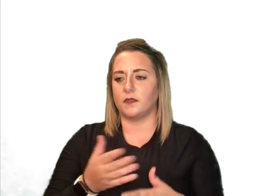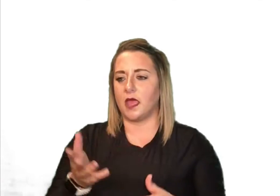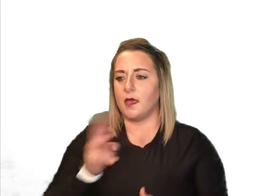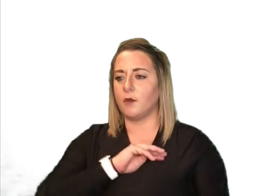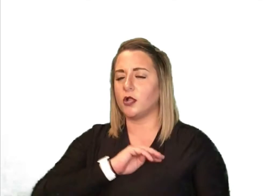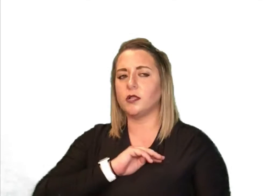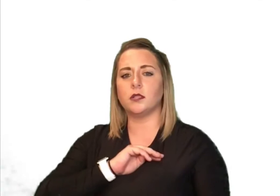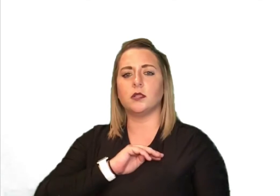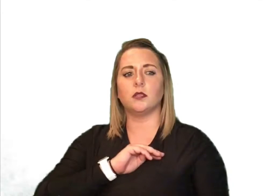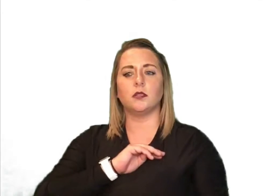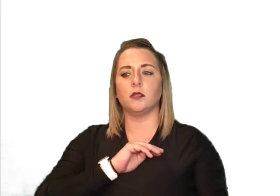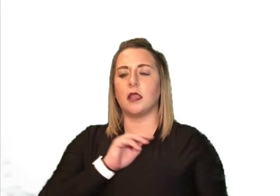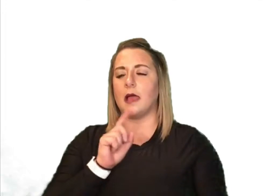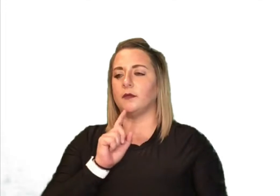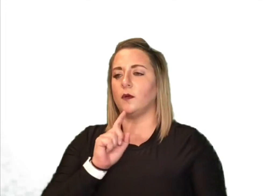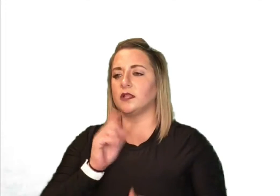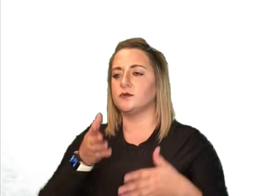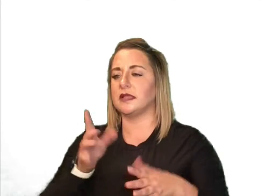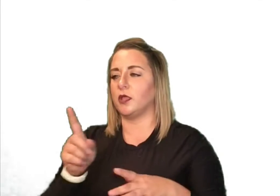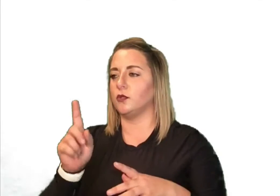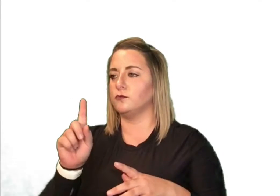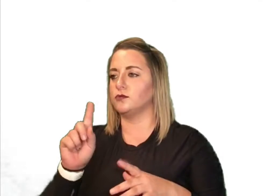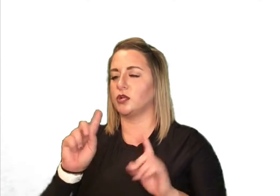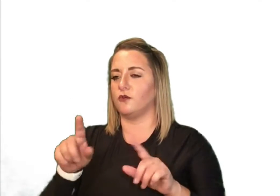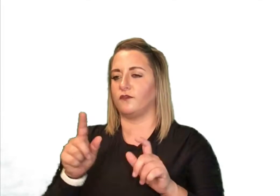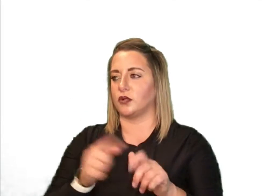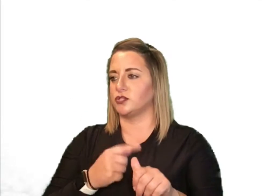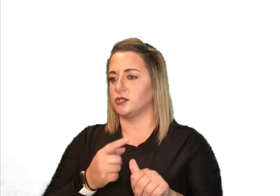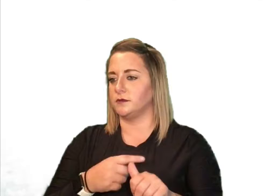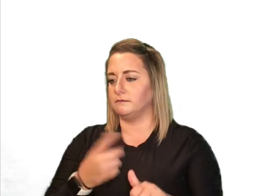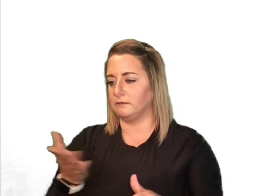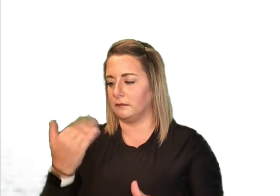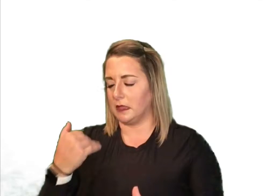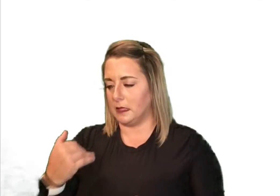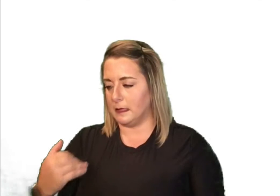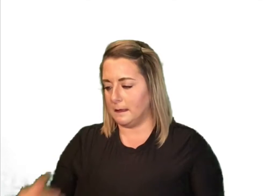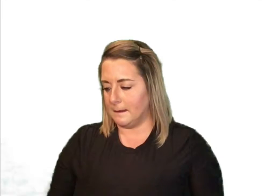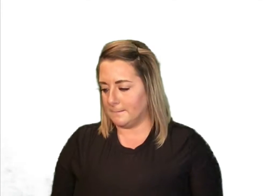good. Martin, I'm going to allow you to go first.